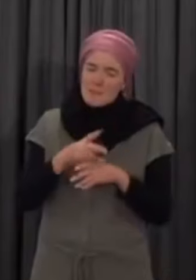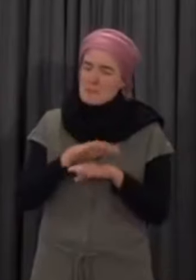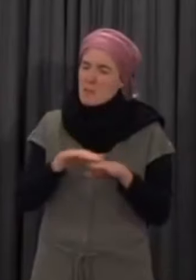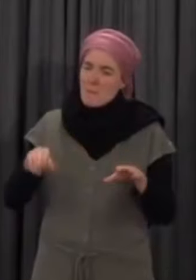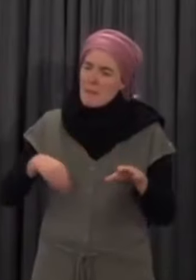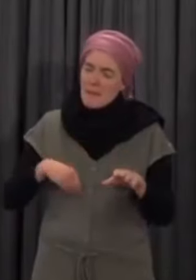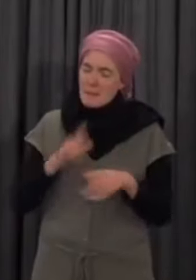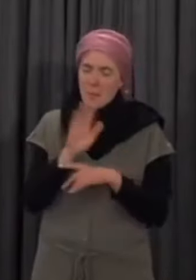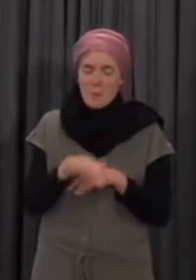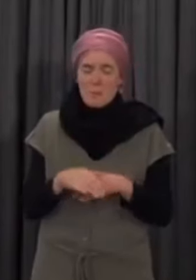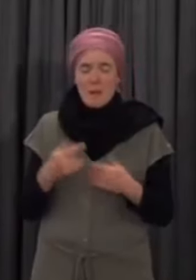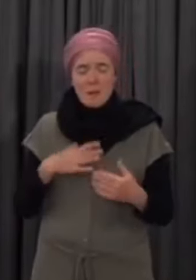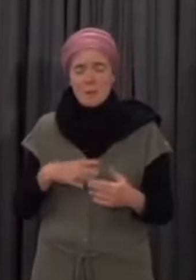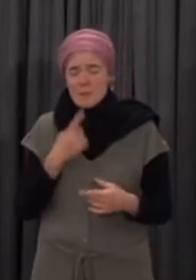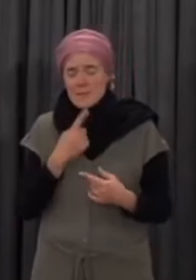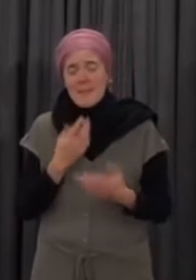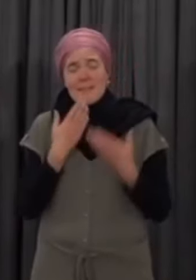do,